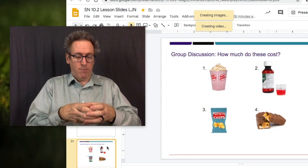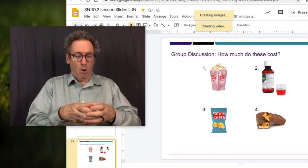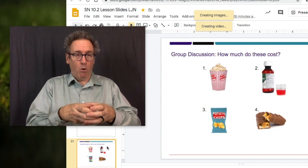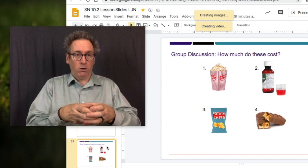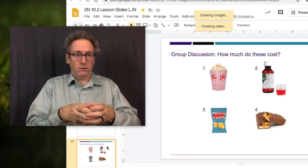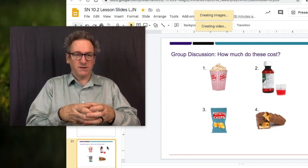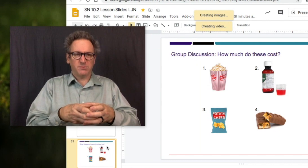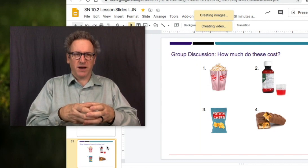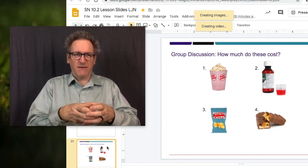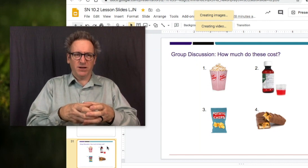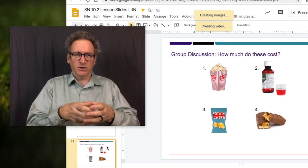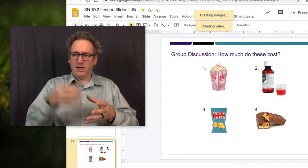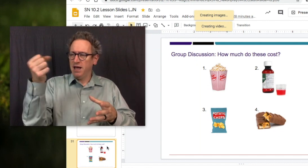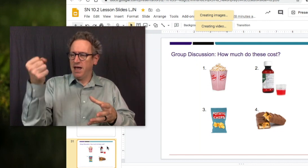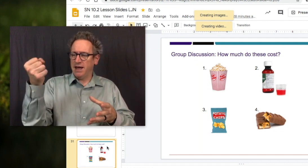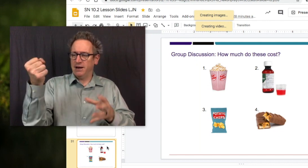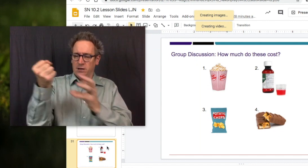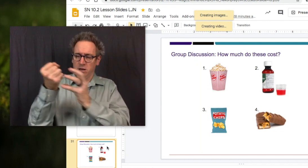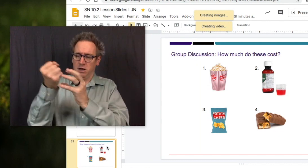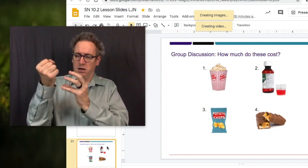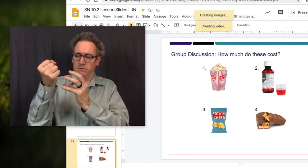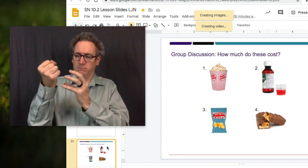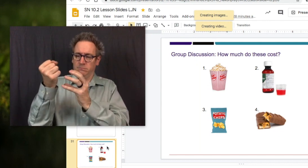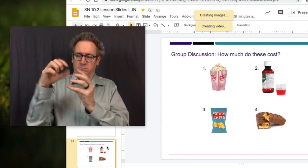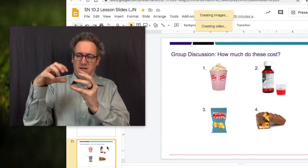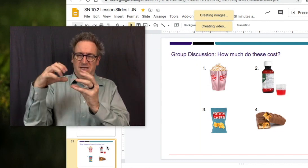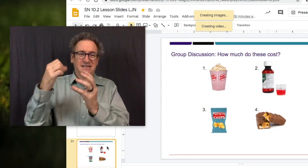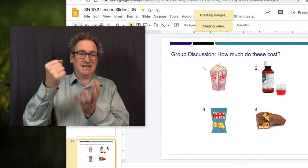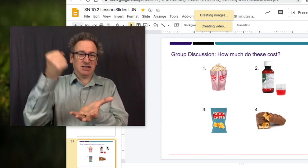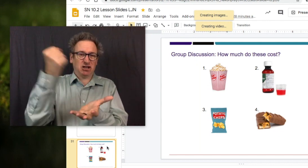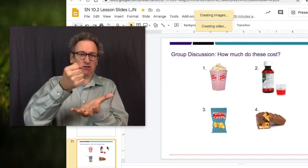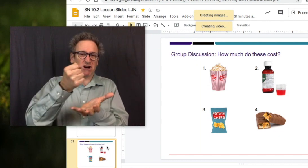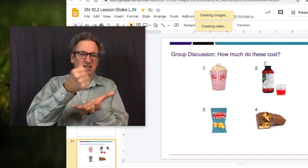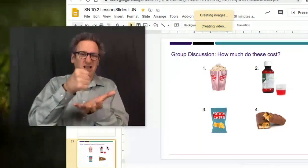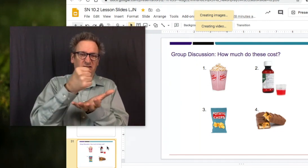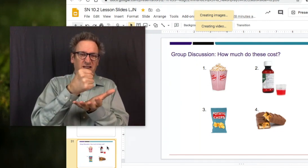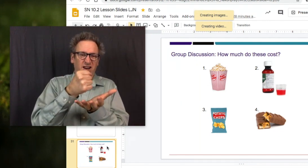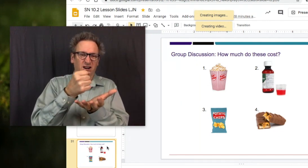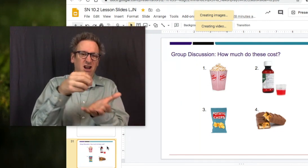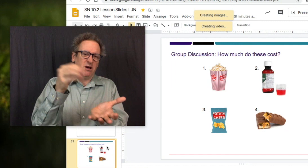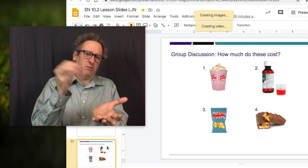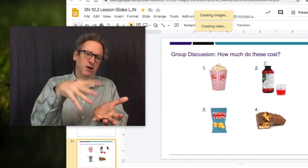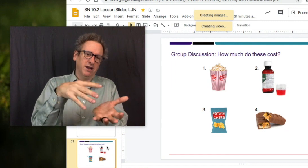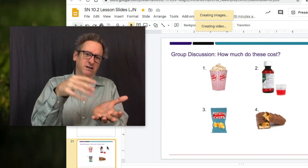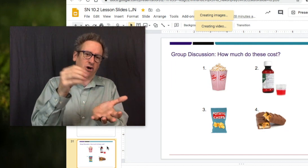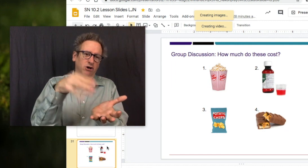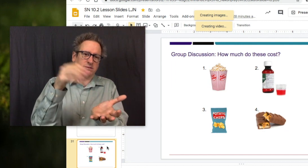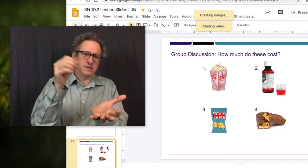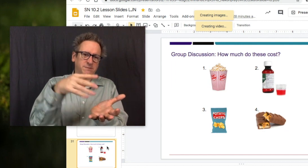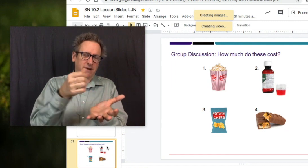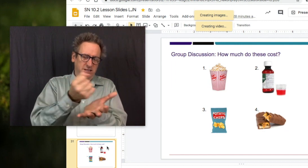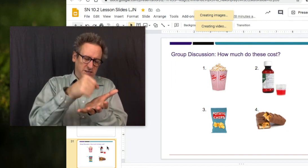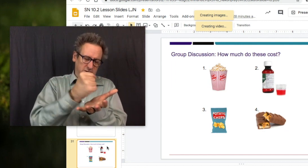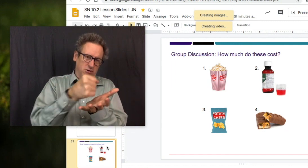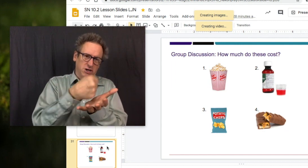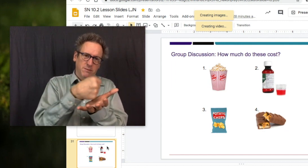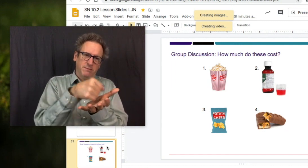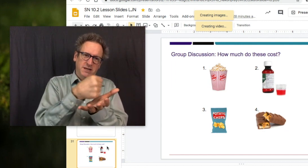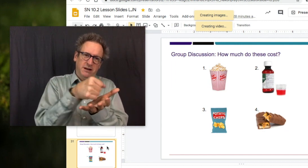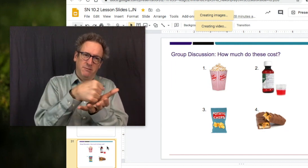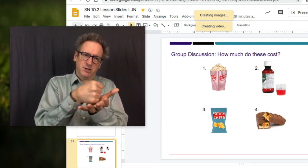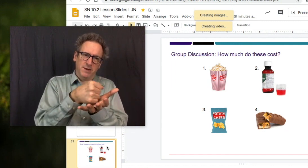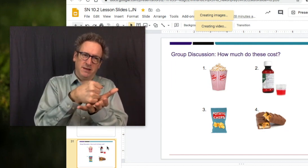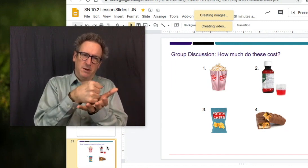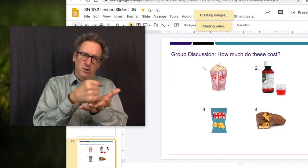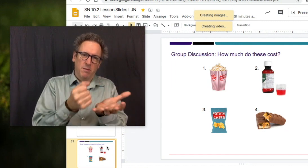a bowl that's pretty heavy duty and a stick to crush stuff in there. Put in herbs and spices and crush them up